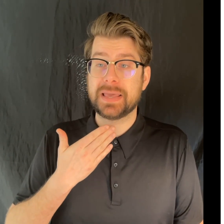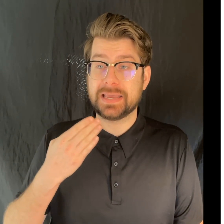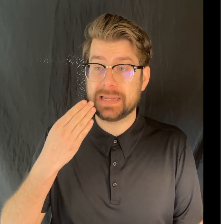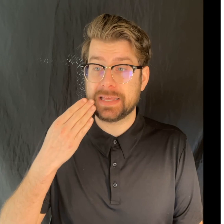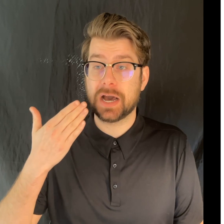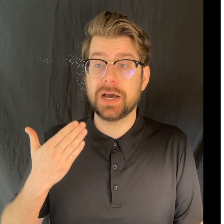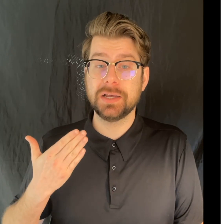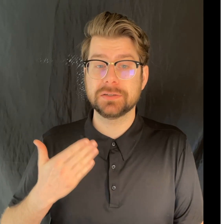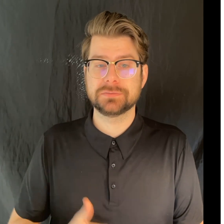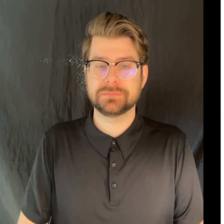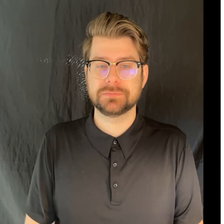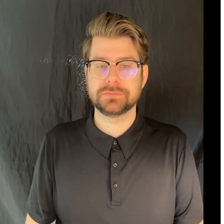listomania,